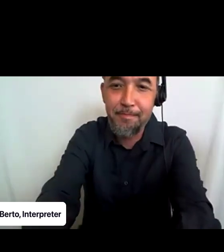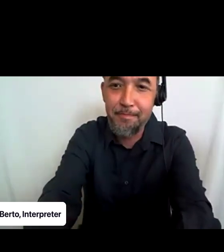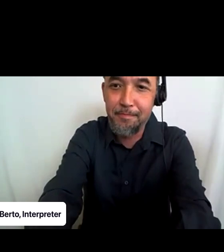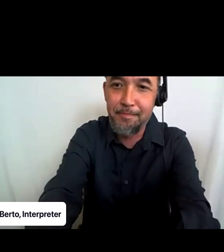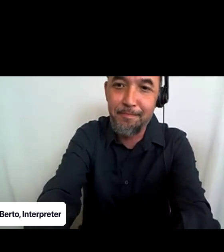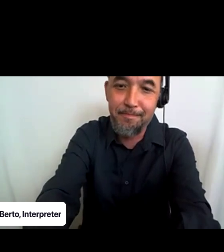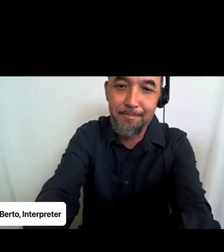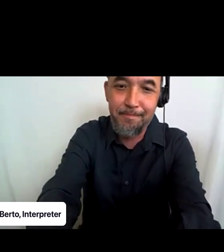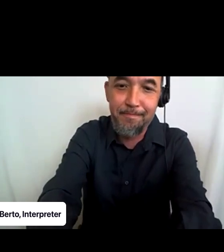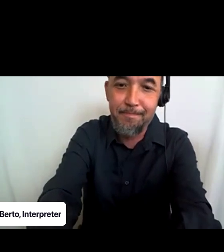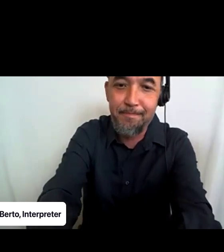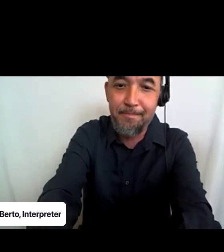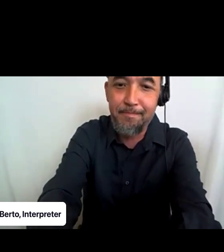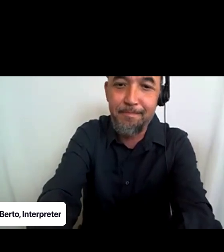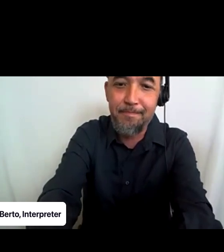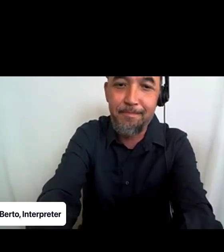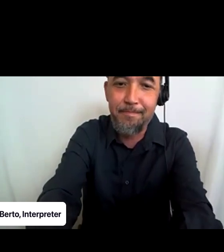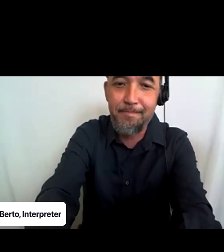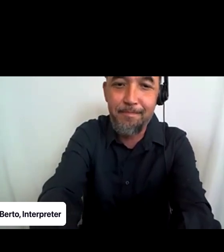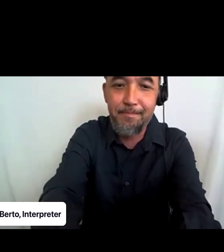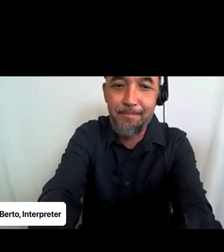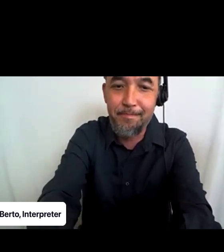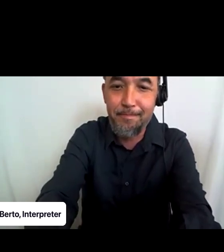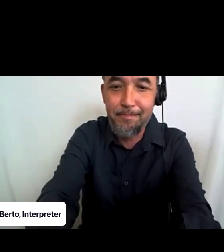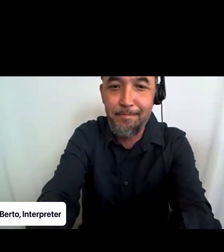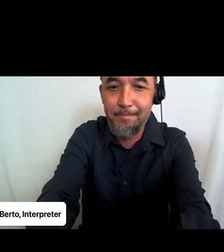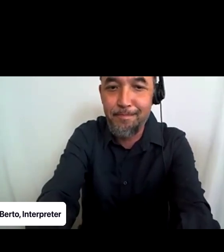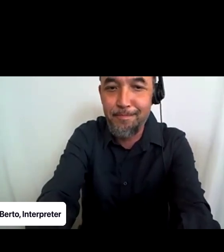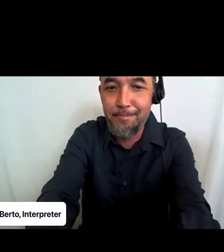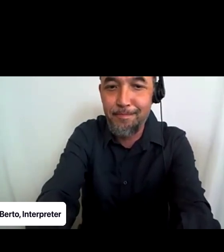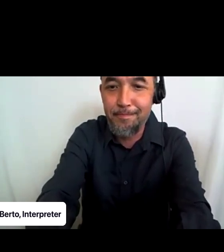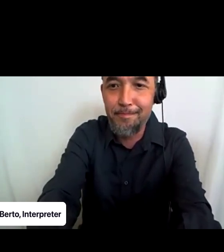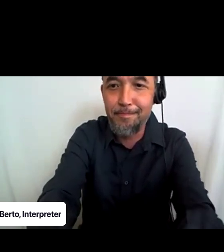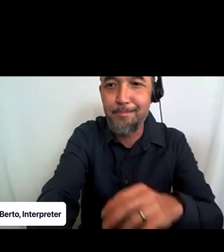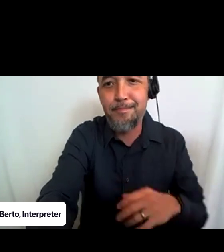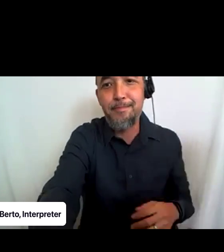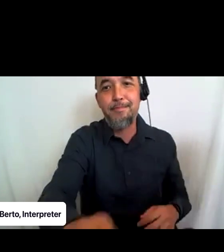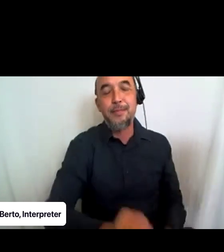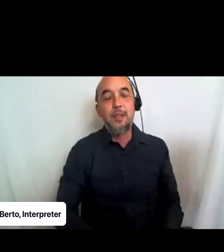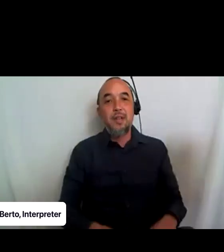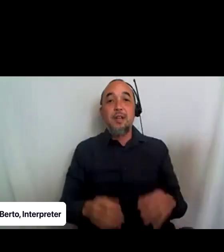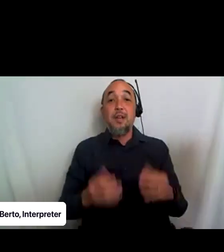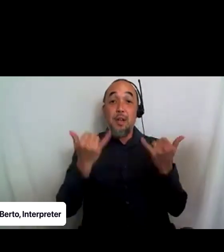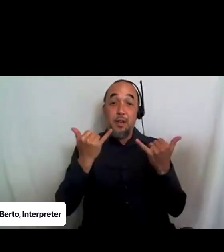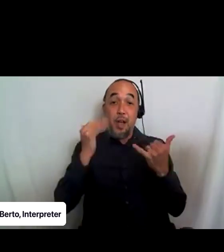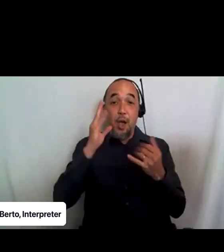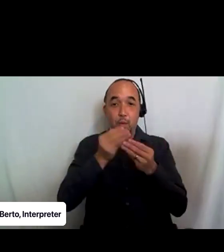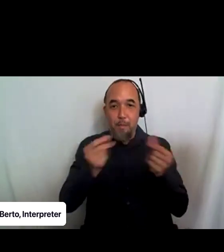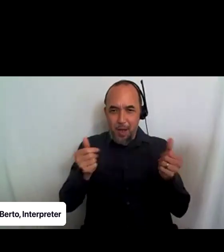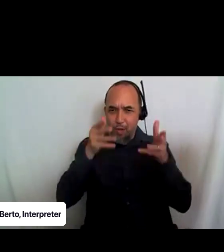All right, we're gonna melt three the tablespoons of butter, so the remaining end of your stick of